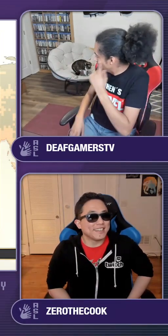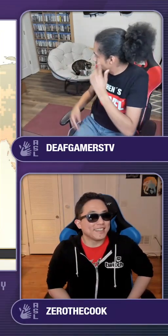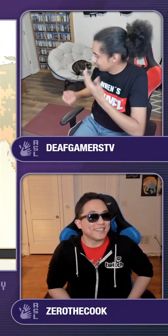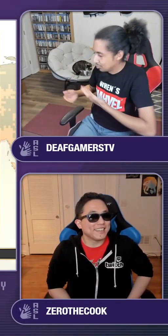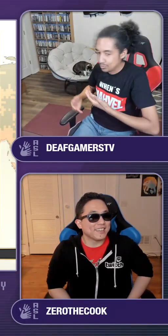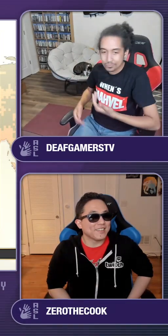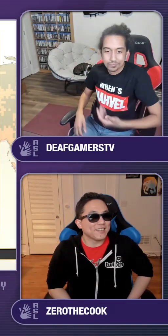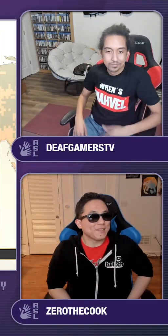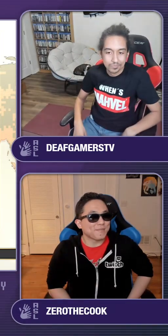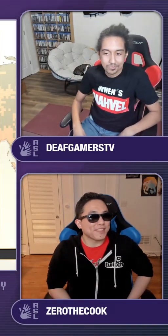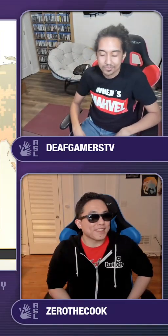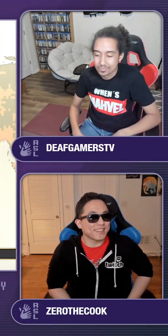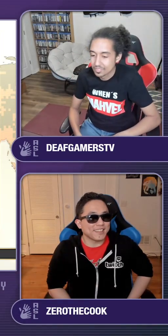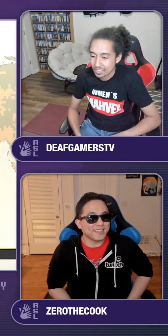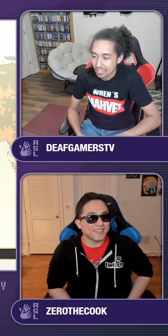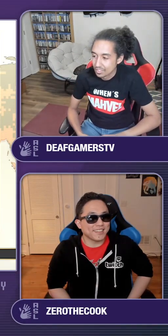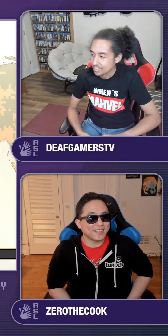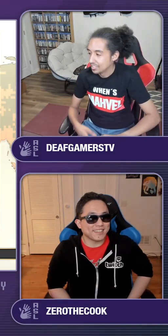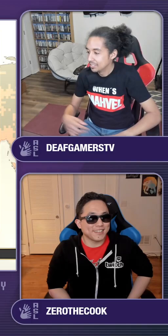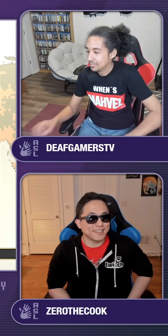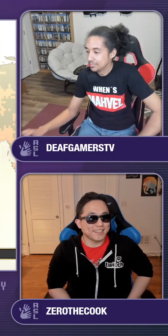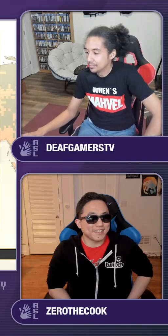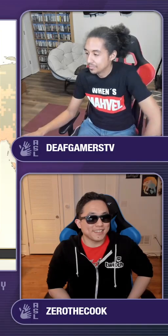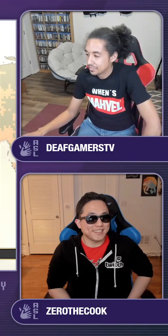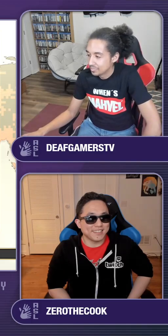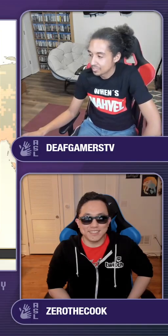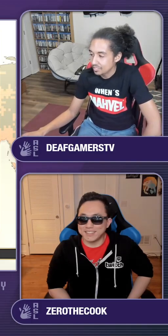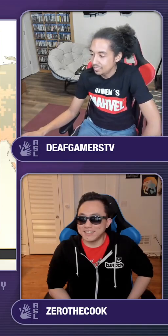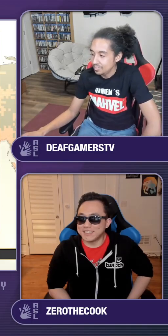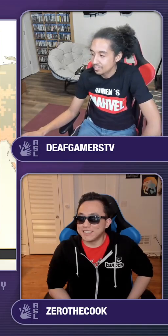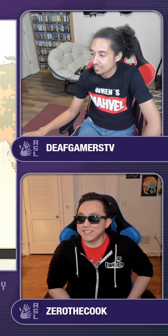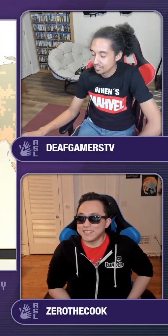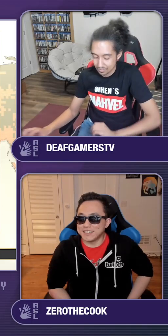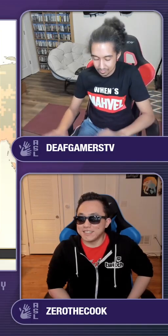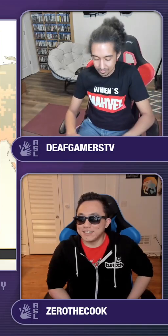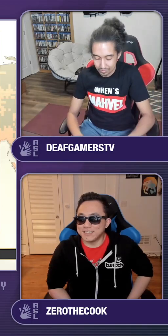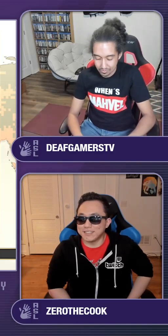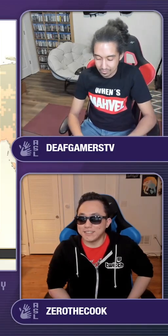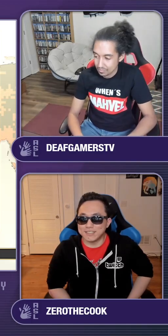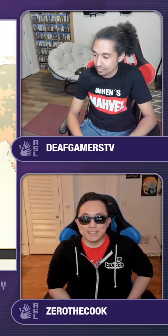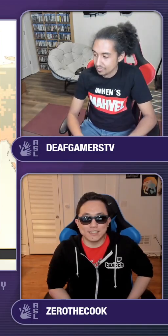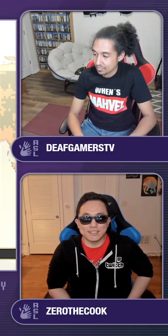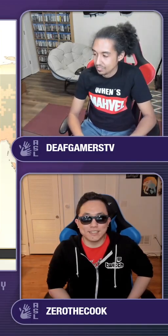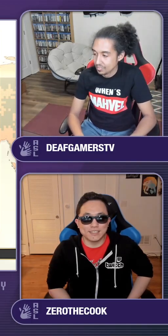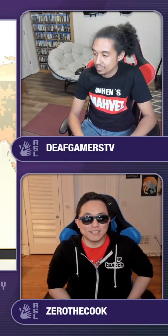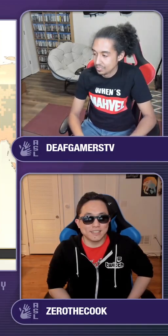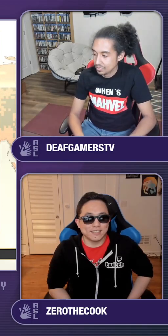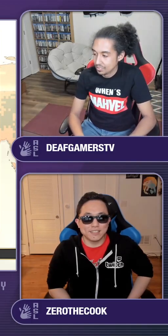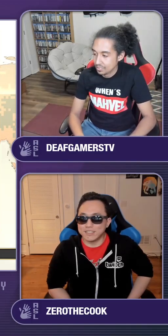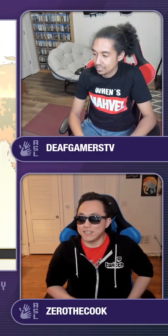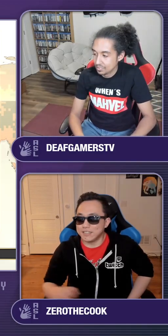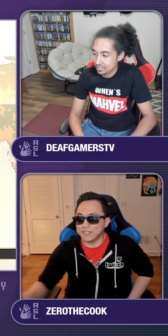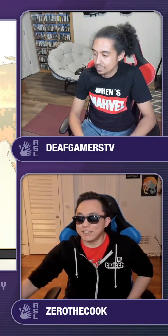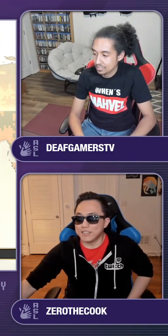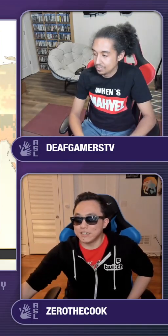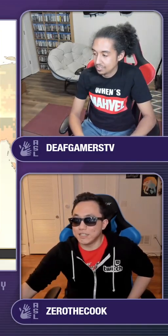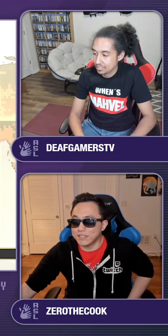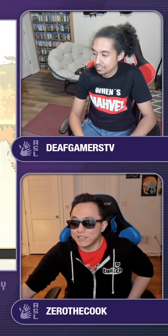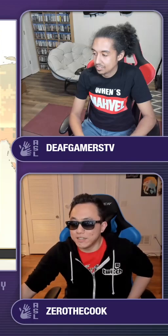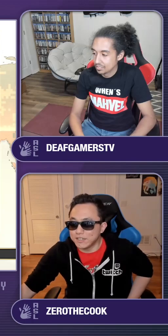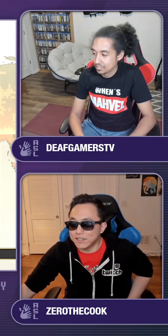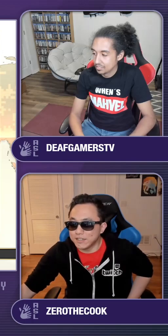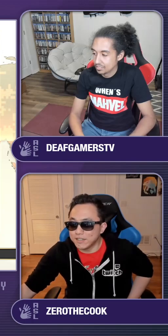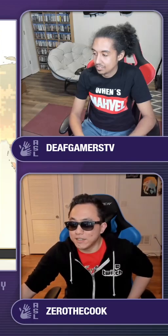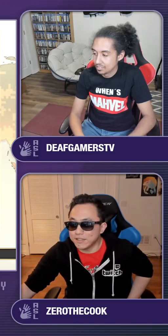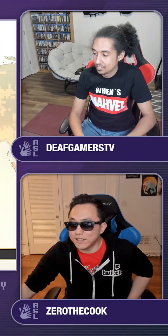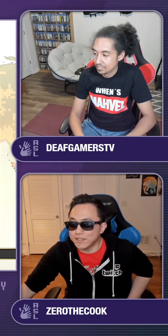That's like the only situation. But you're spending a bar to do that too. That could be better spent on an EX confirm. So I would literally just